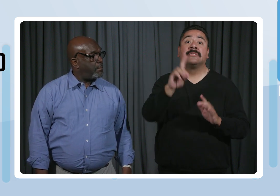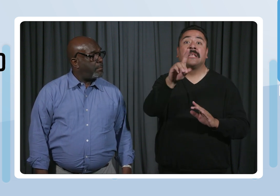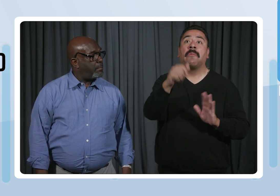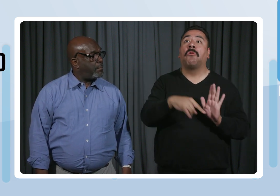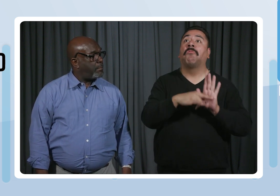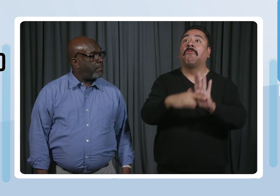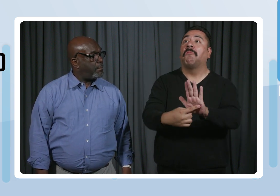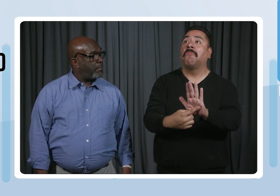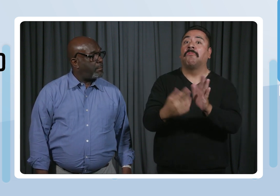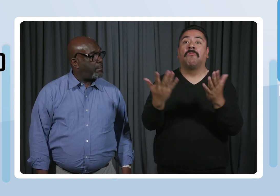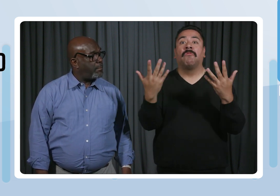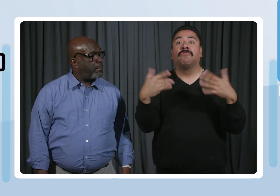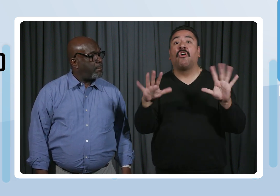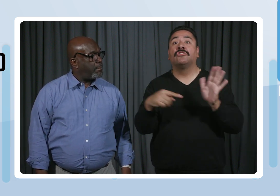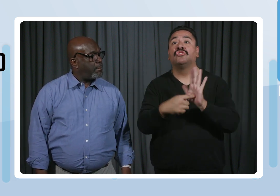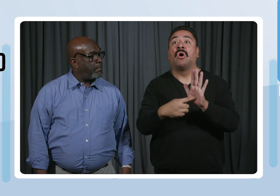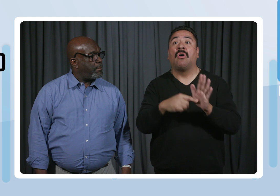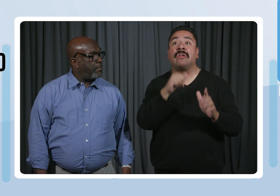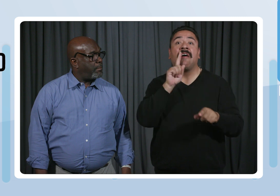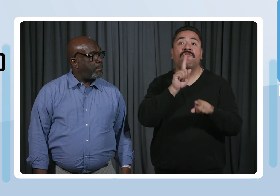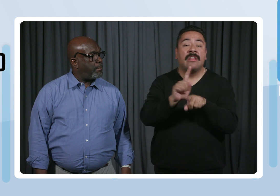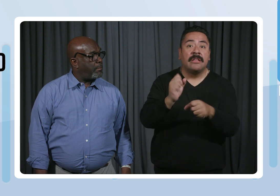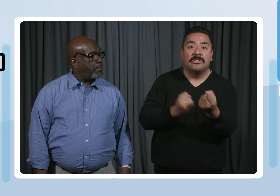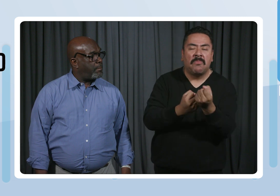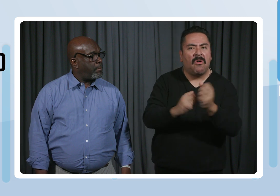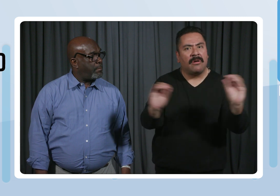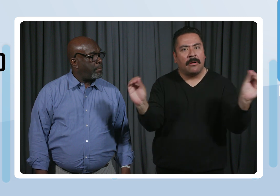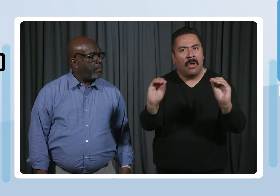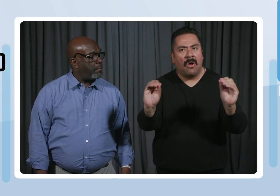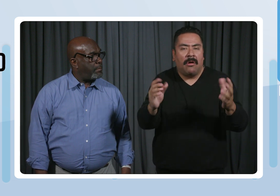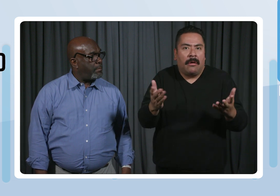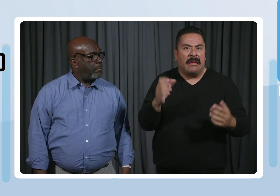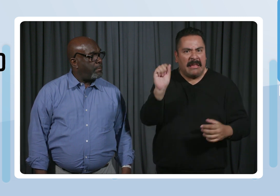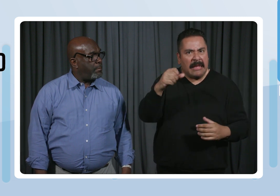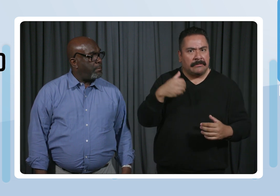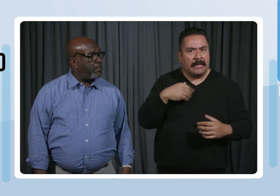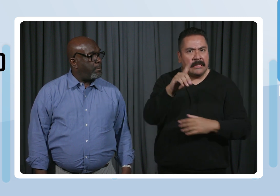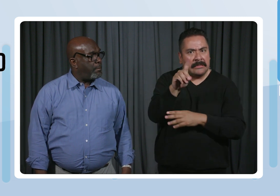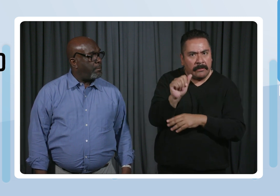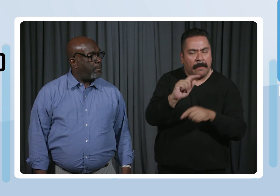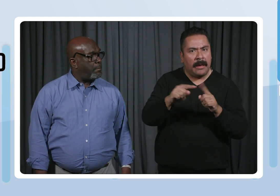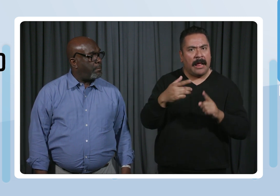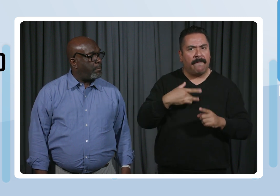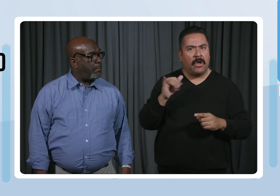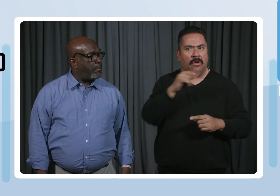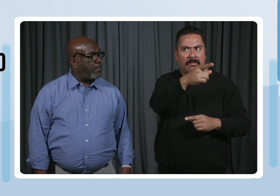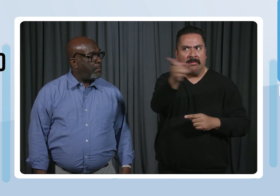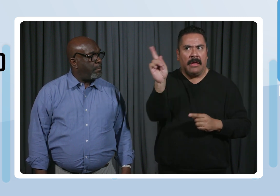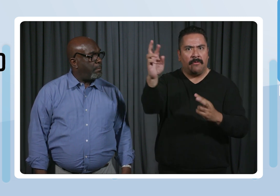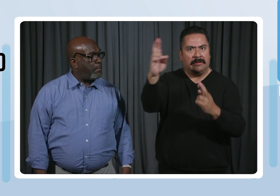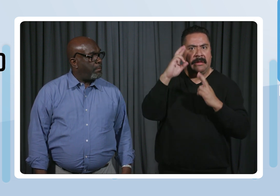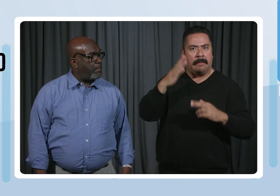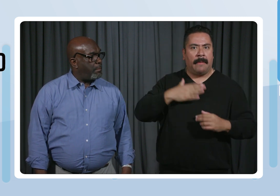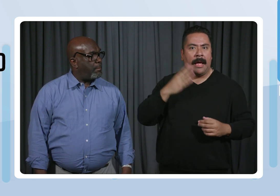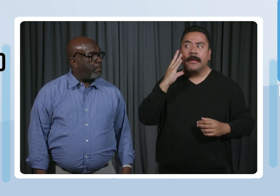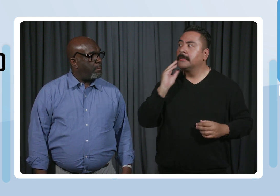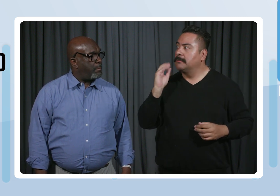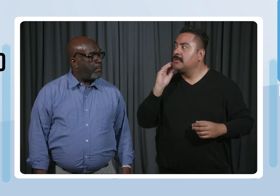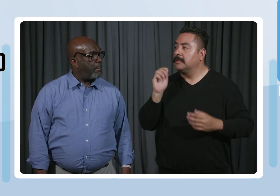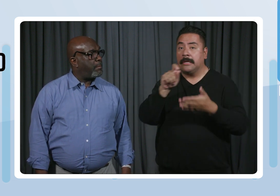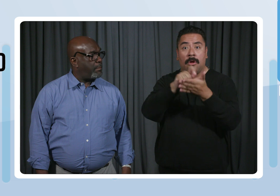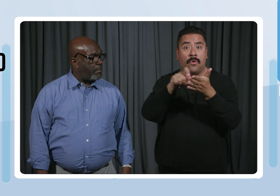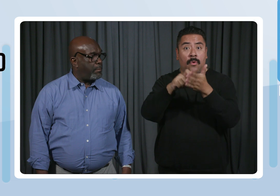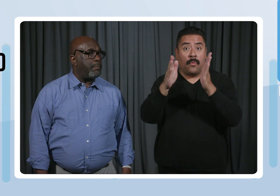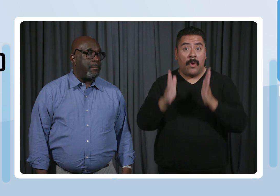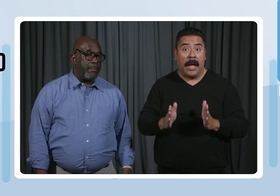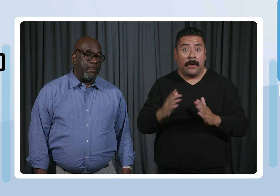in the neighborhood. I also felt like my experiences were very much respected. The writer of